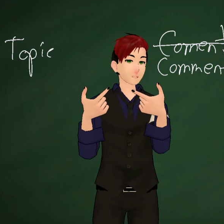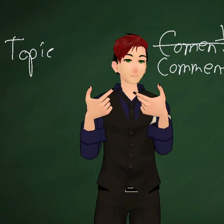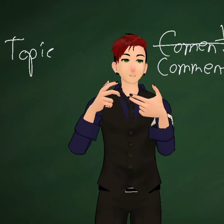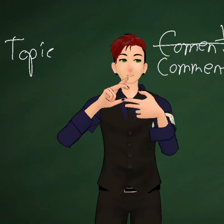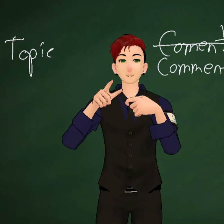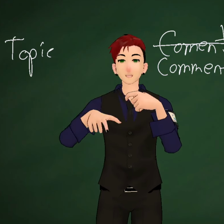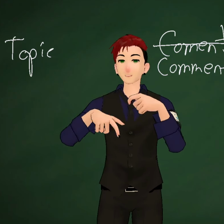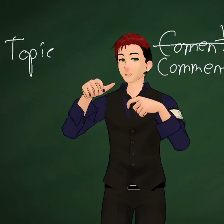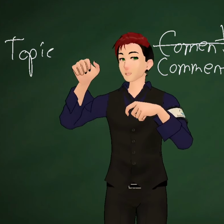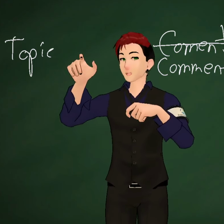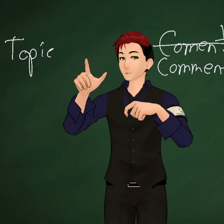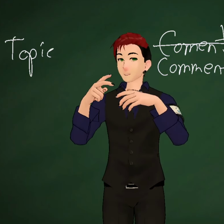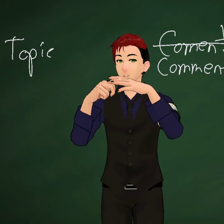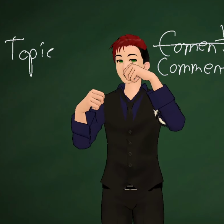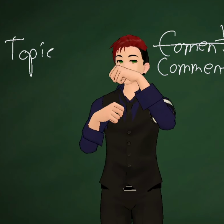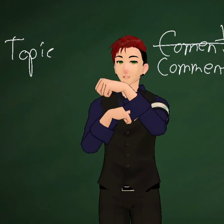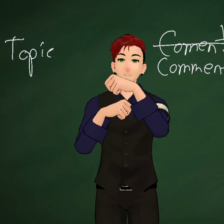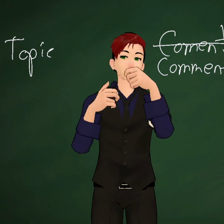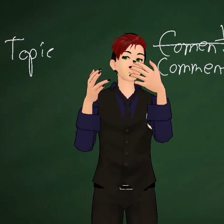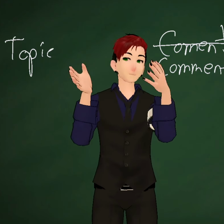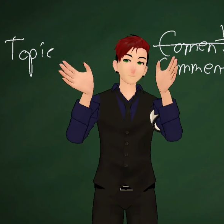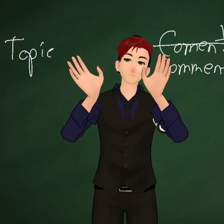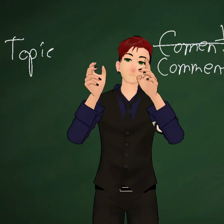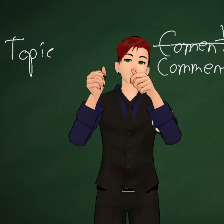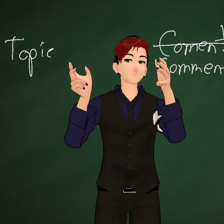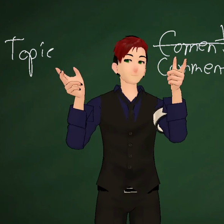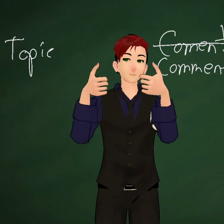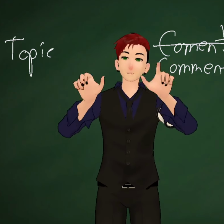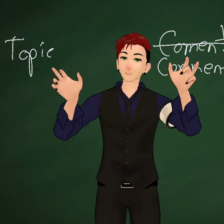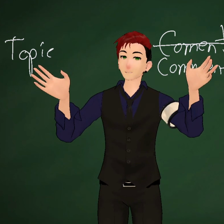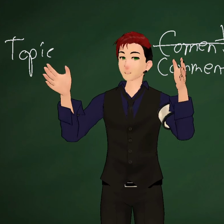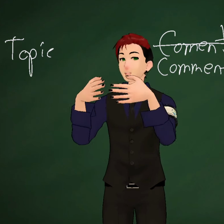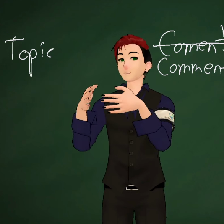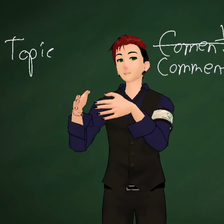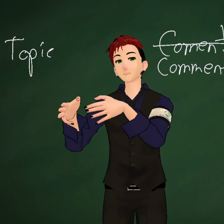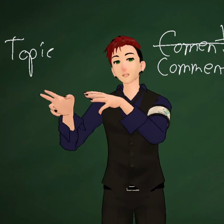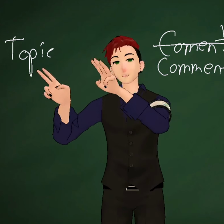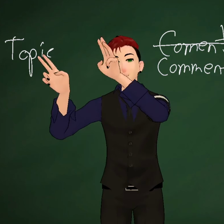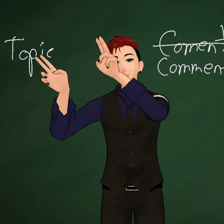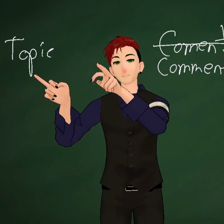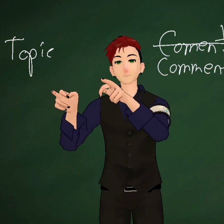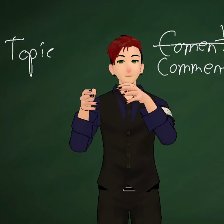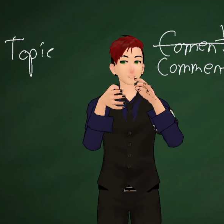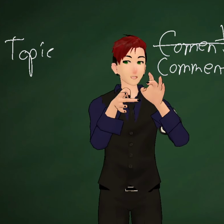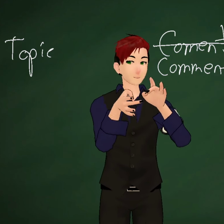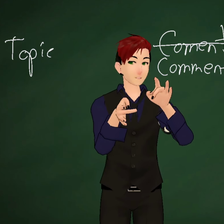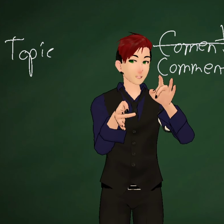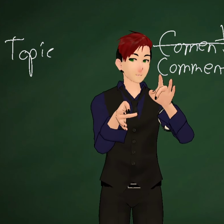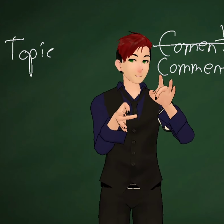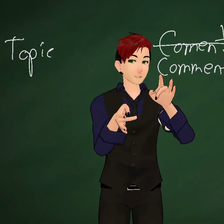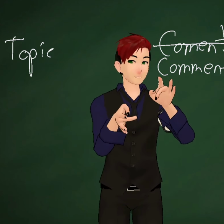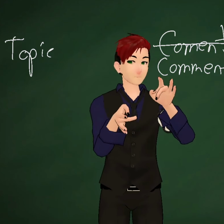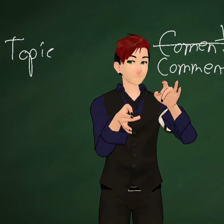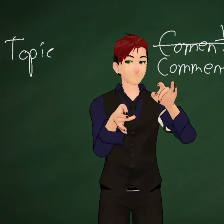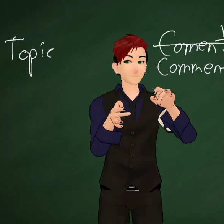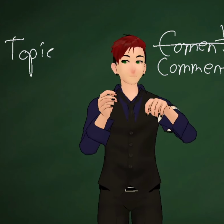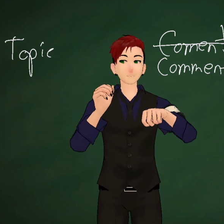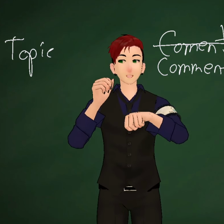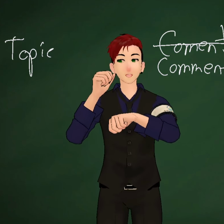classes where they talk about how ASL structure mostly can be defined as topic comment. So I